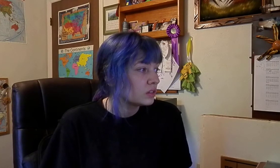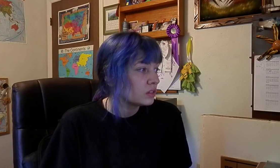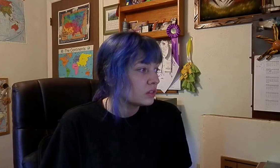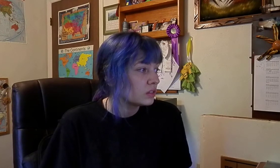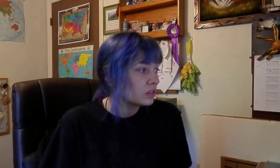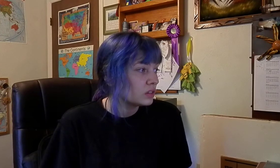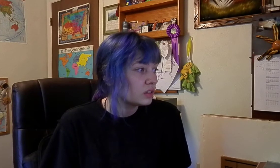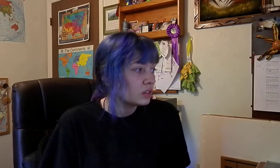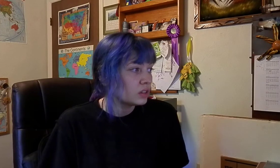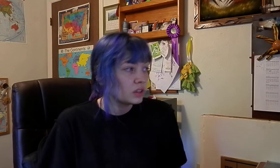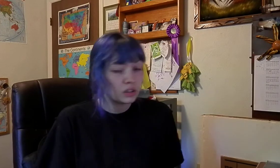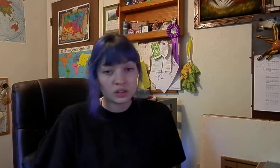value name.